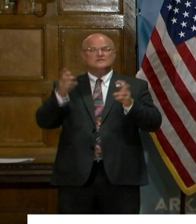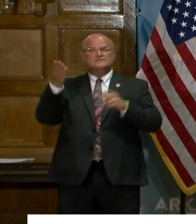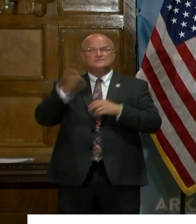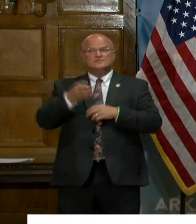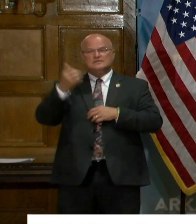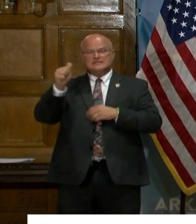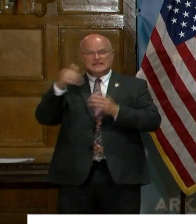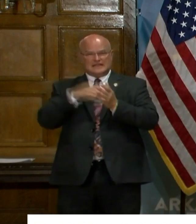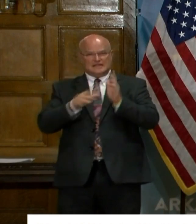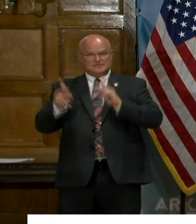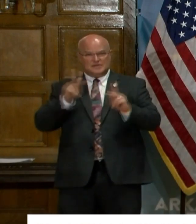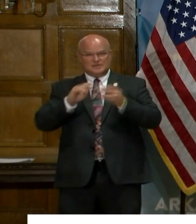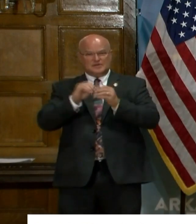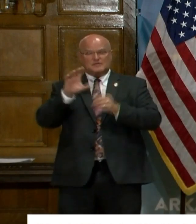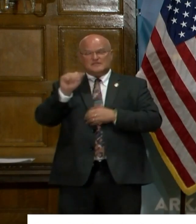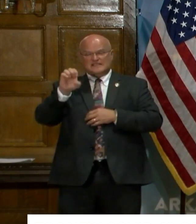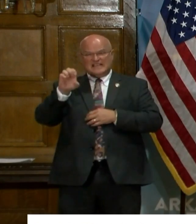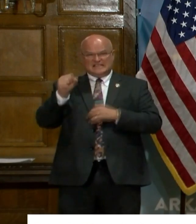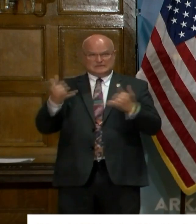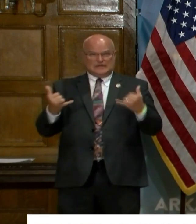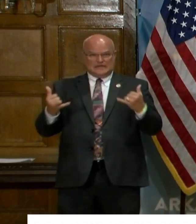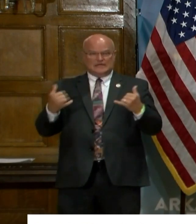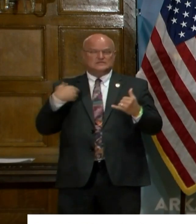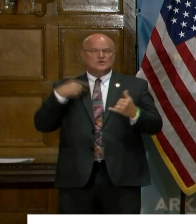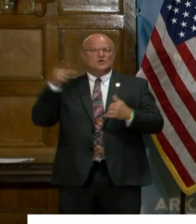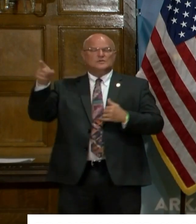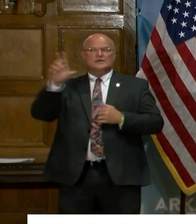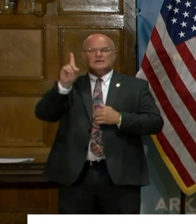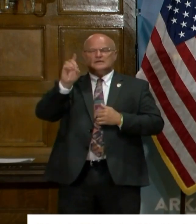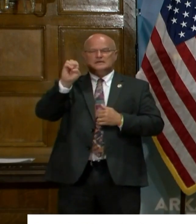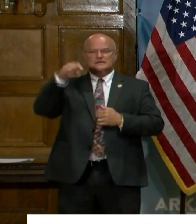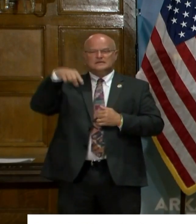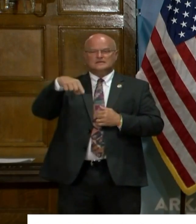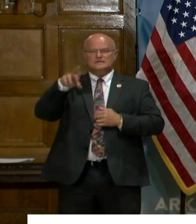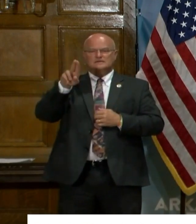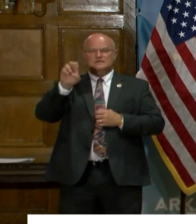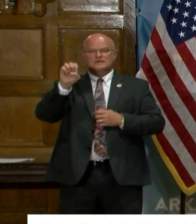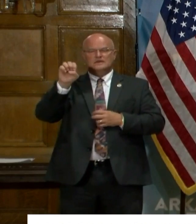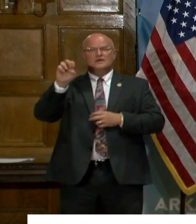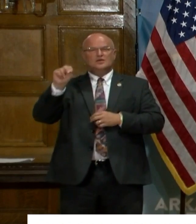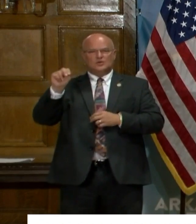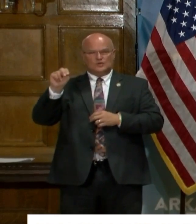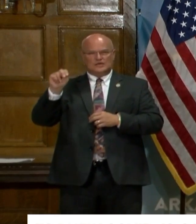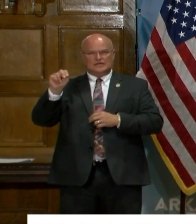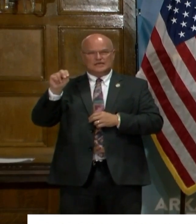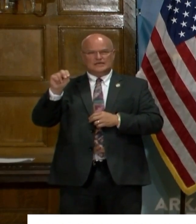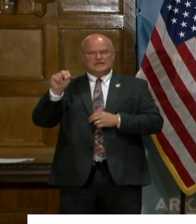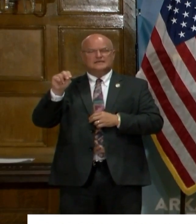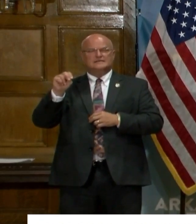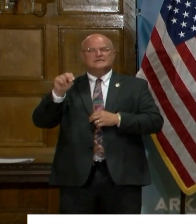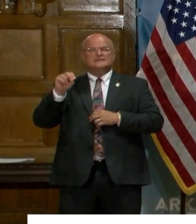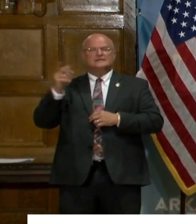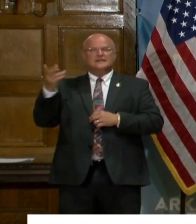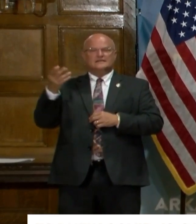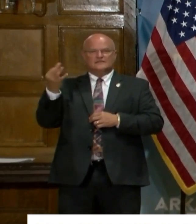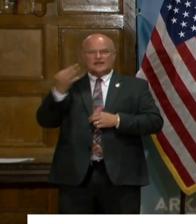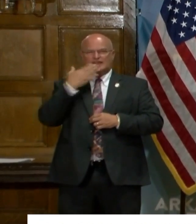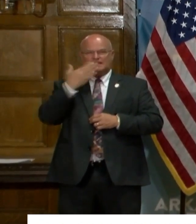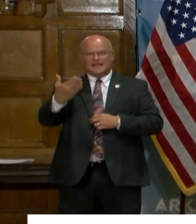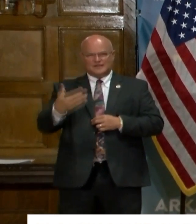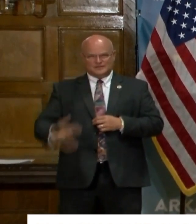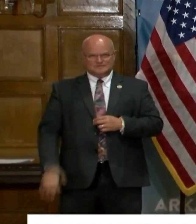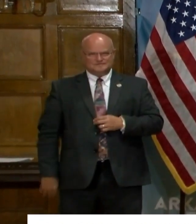capita number of cases. So we'll be down in DeQueen, broadcasting remotely on Friday. Thank you.